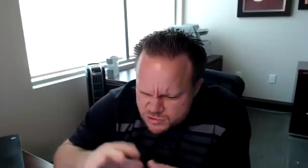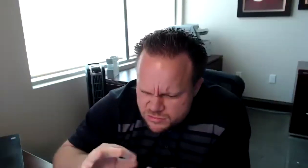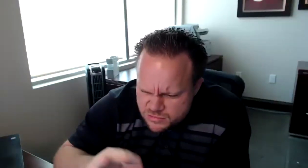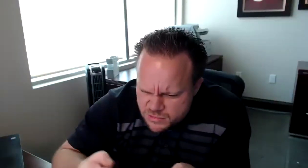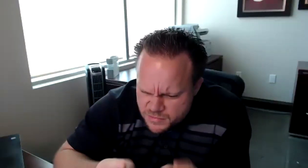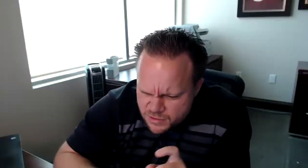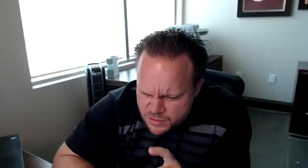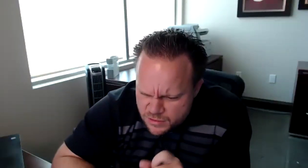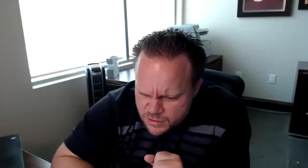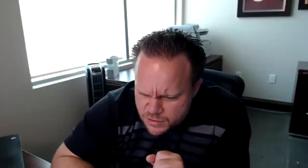I thought,